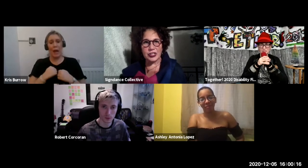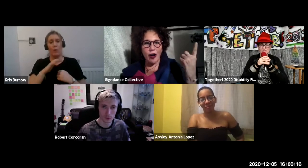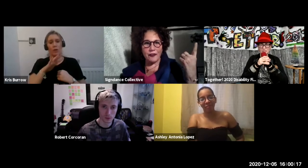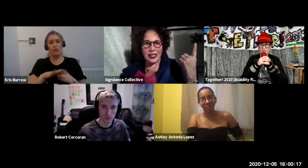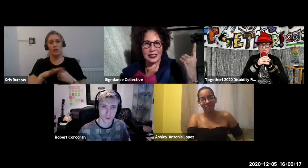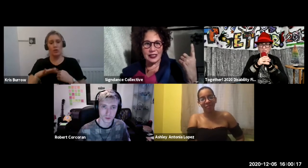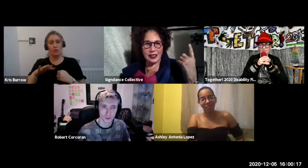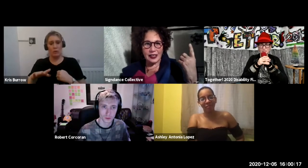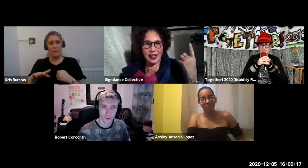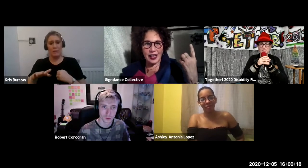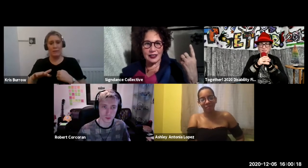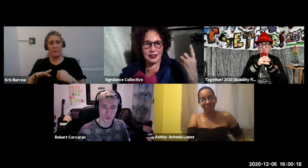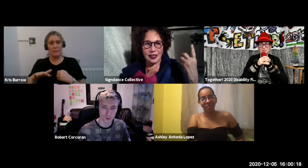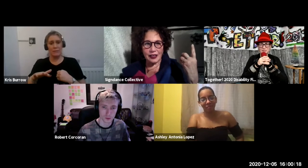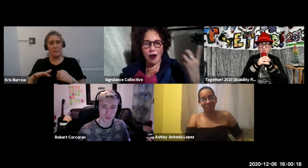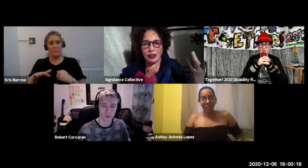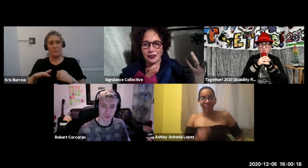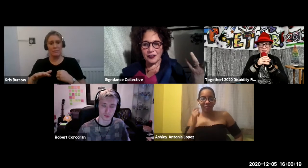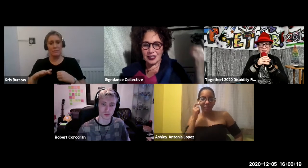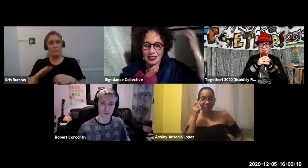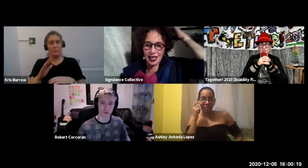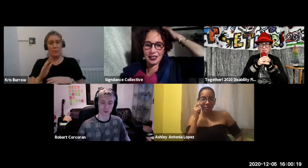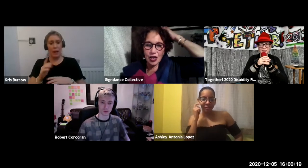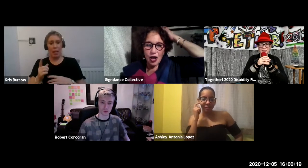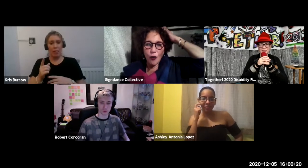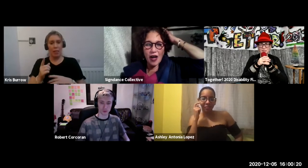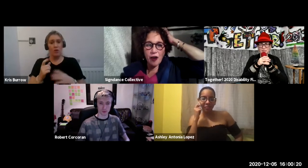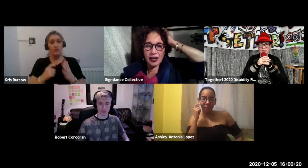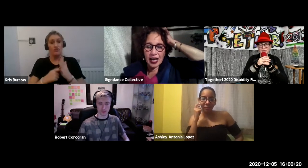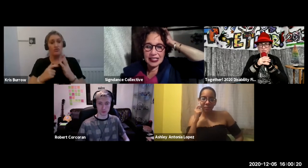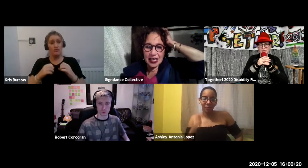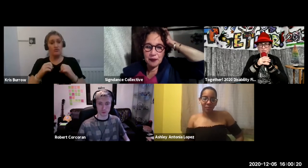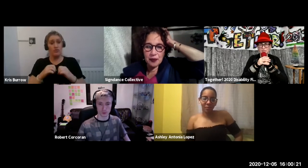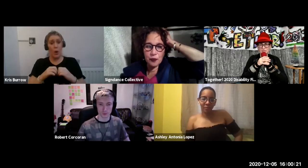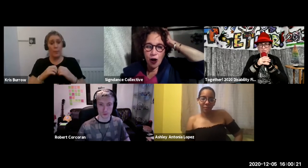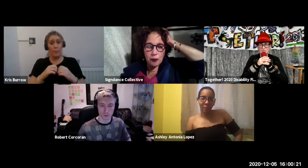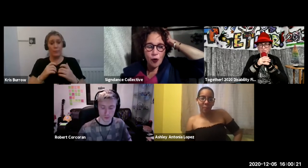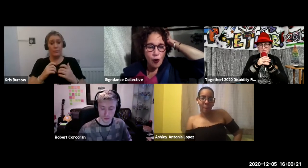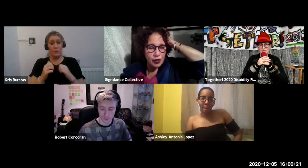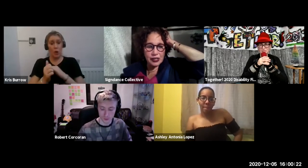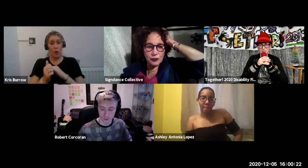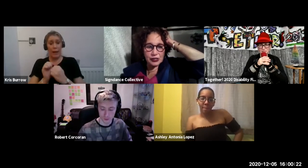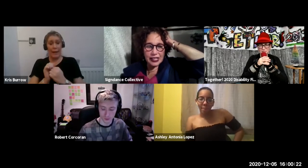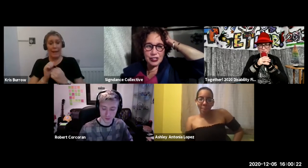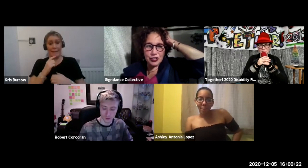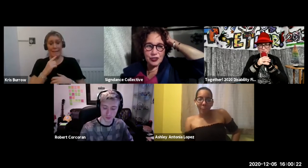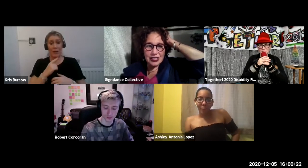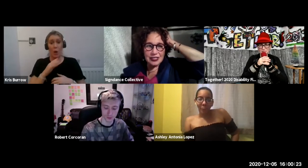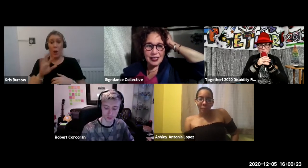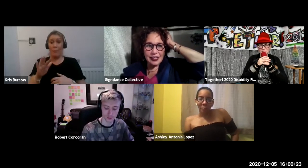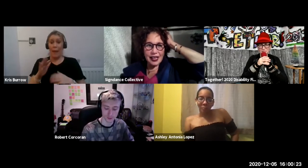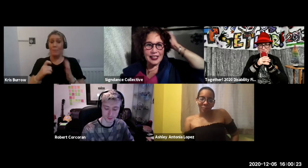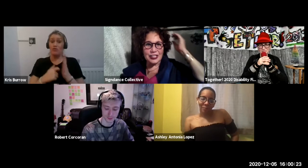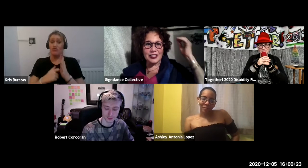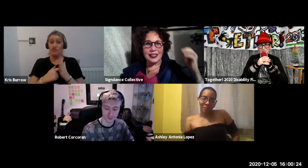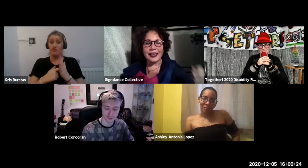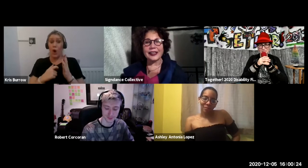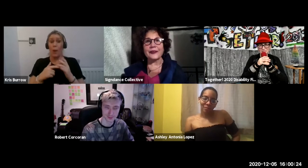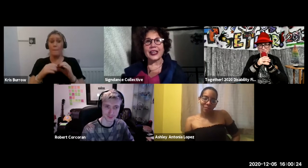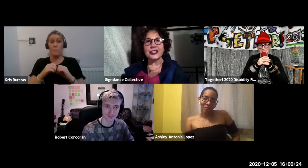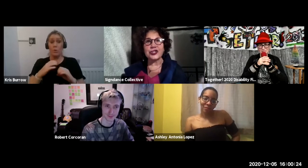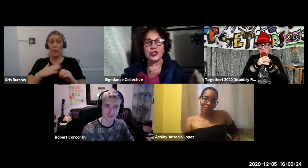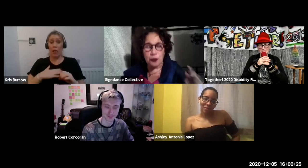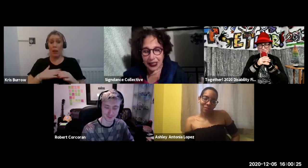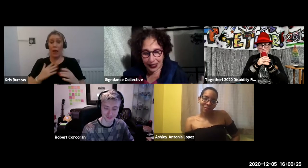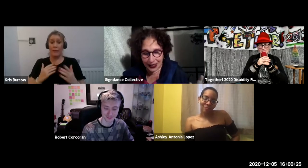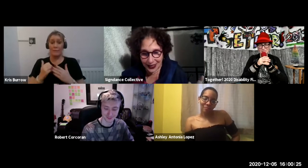upstairs in an office, and a colleague of his said, "Oh, I've got an idea. Maybe Rob Corcoran would like to do this." And he just, like,